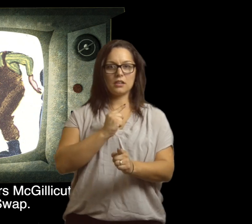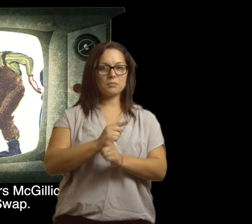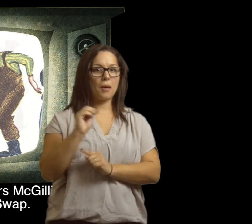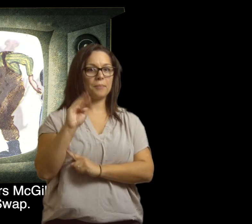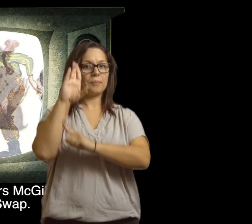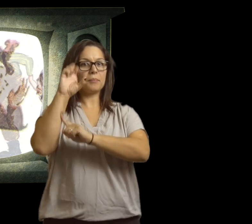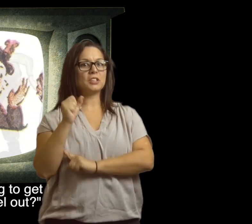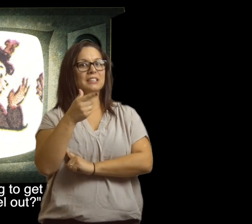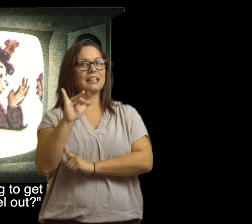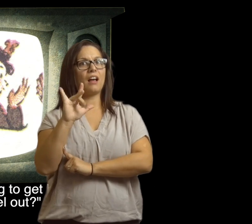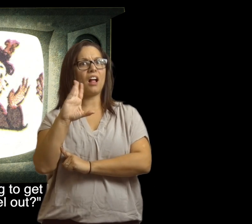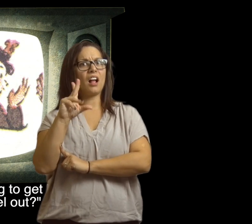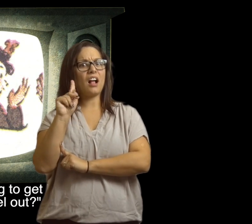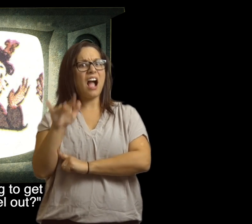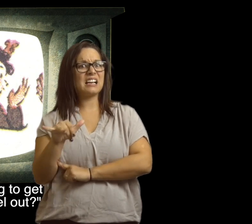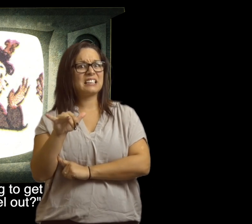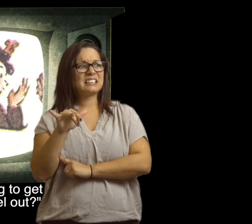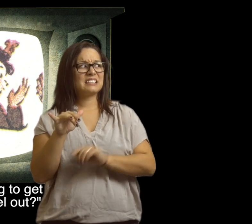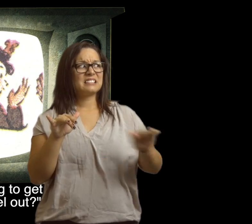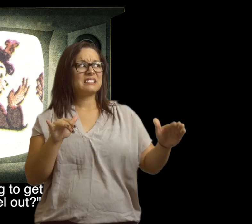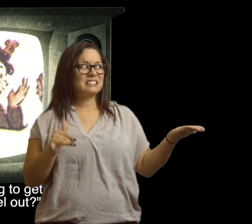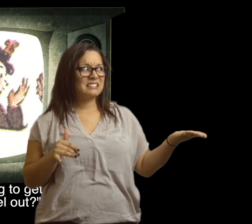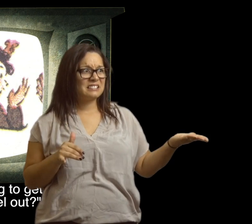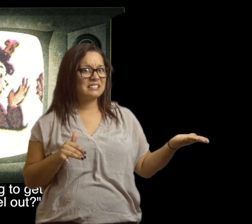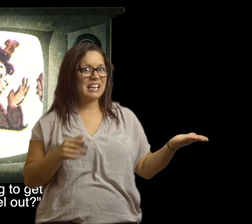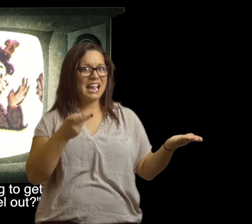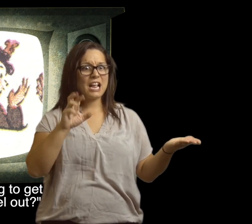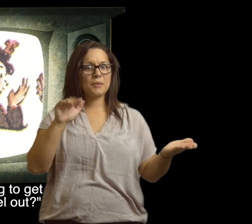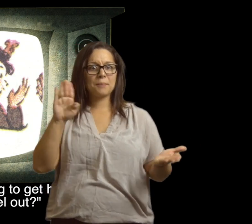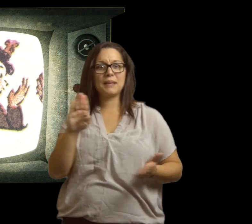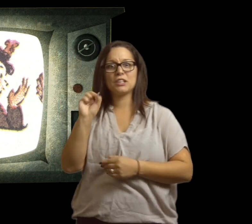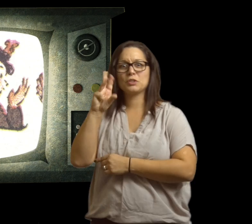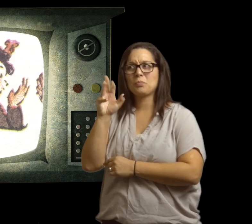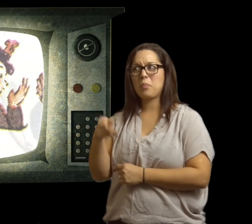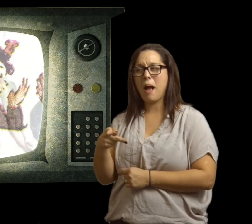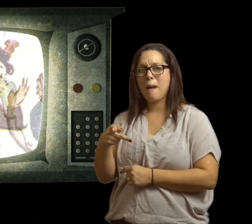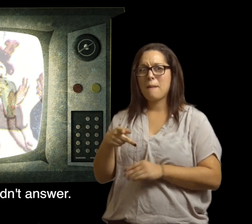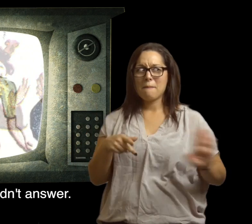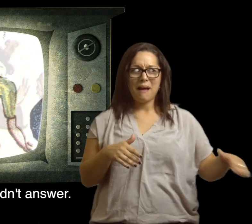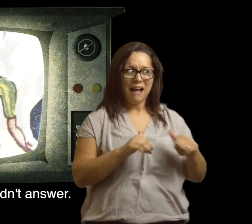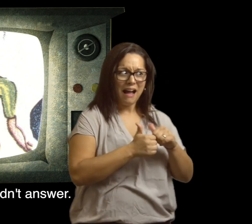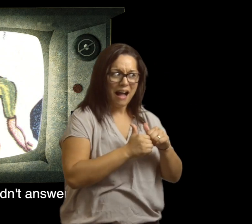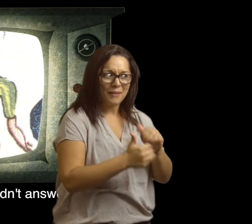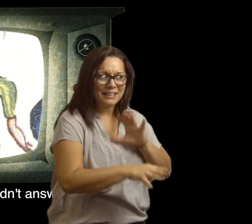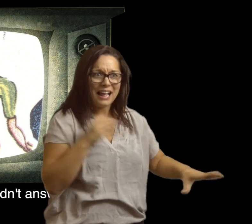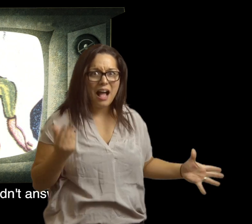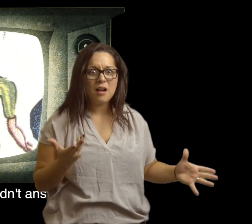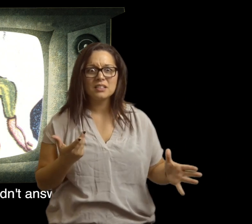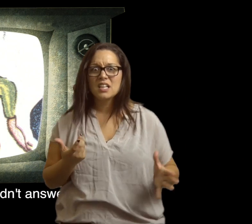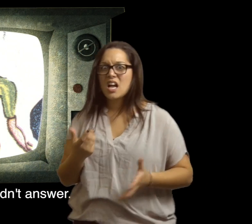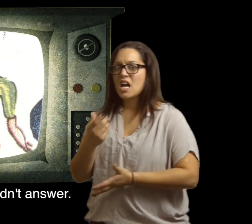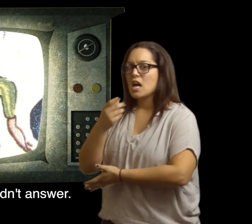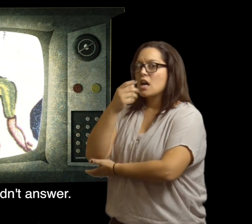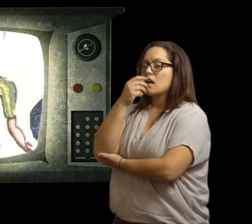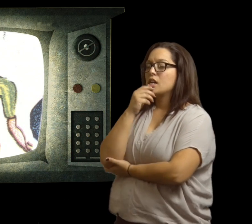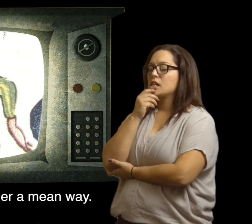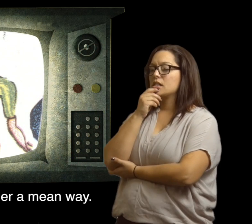Swap. How is he going to get his steam shovel out? Henry B. Swap didn't answer, but